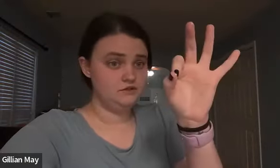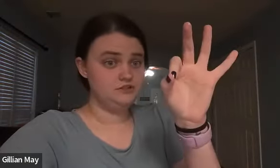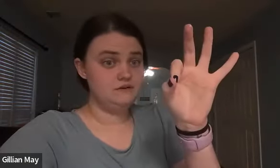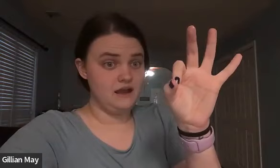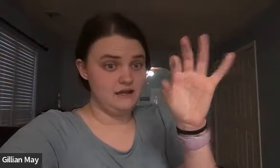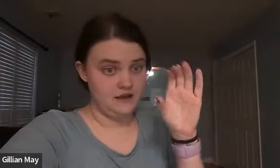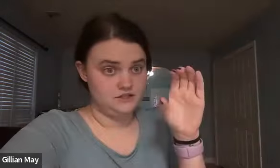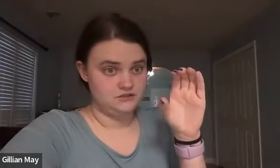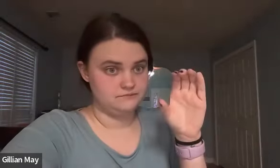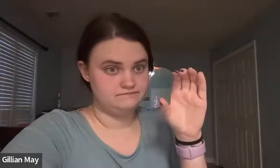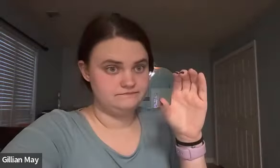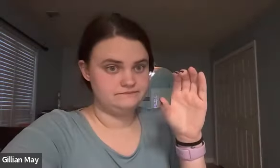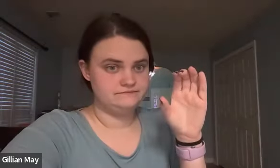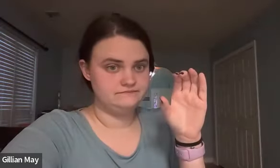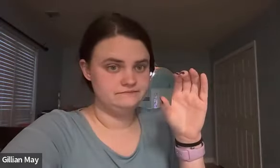would do 900.